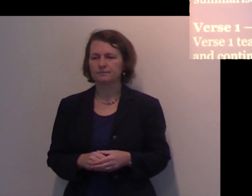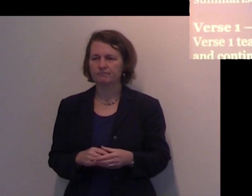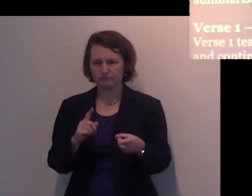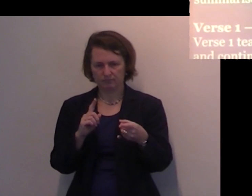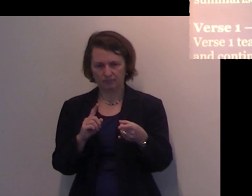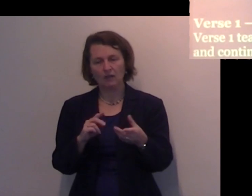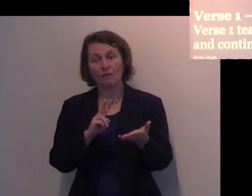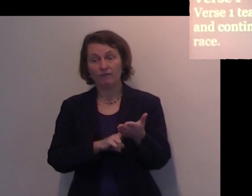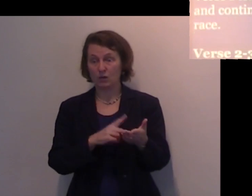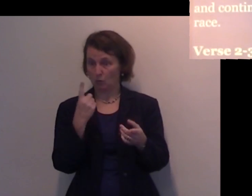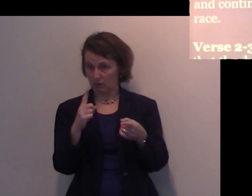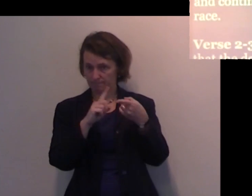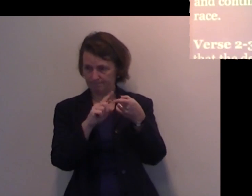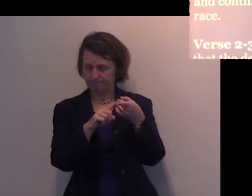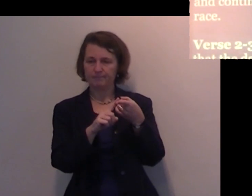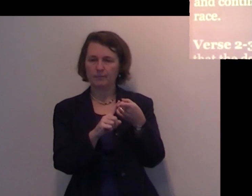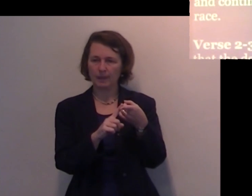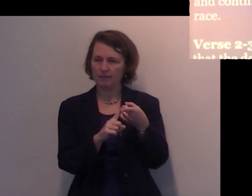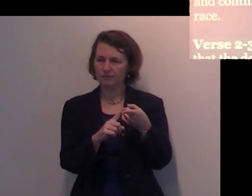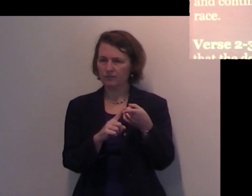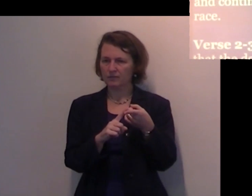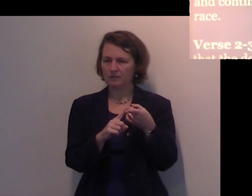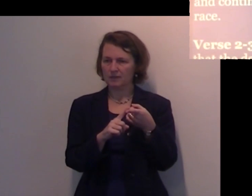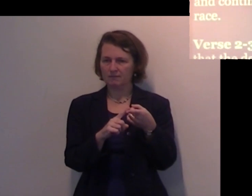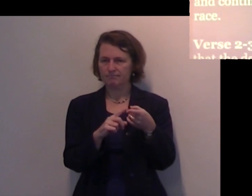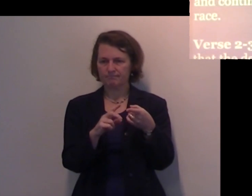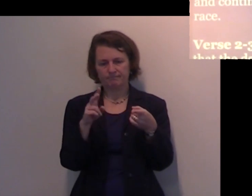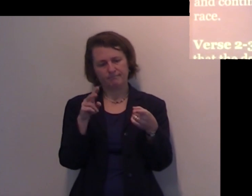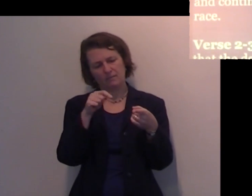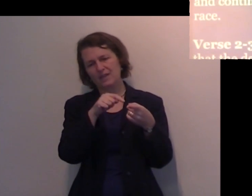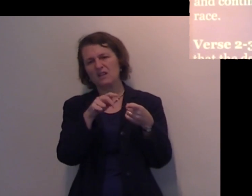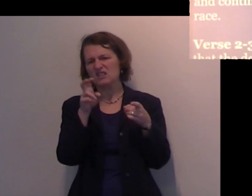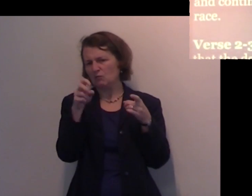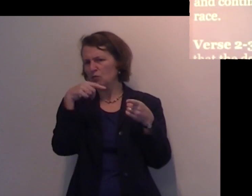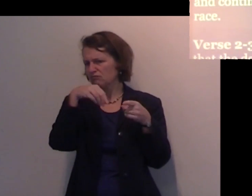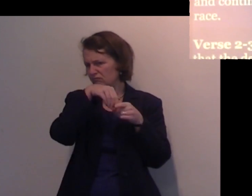Verse 1. The subject is holiness.